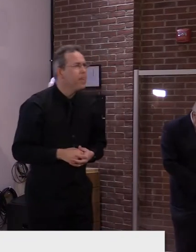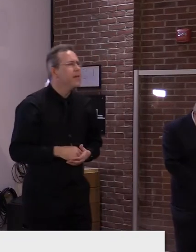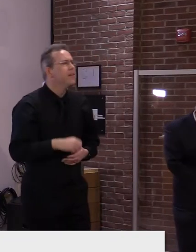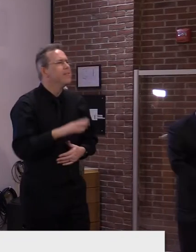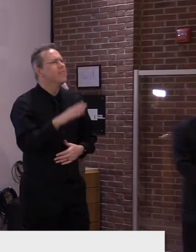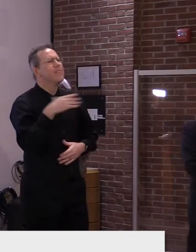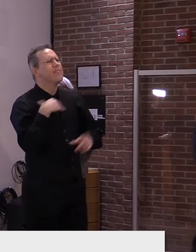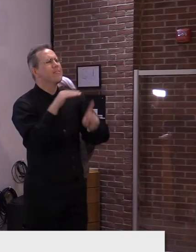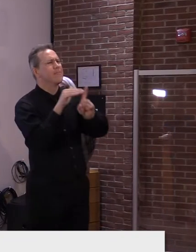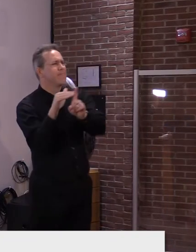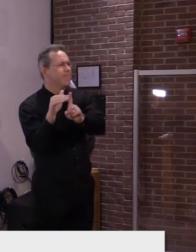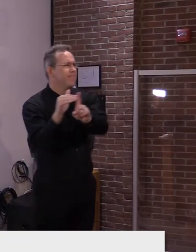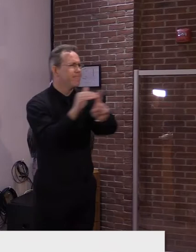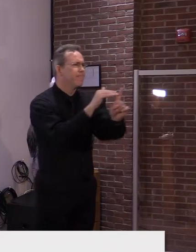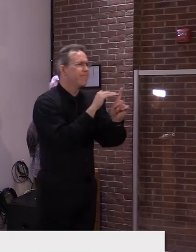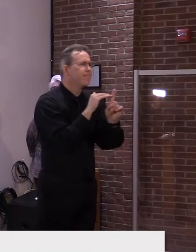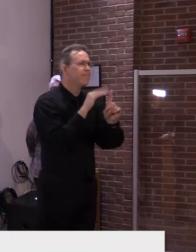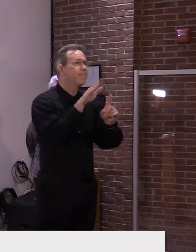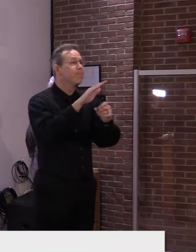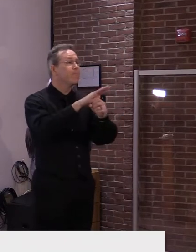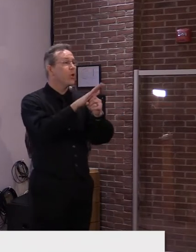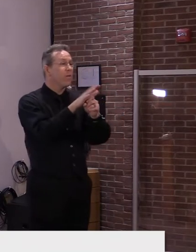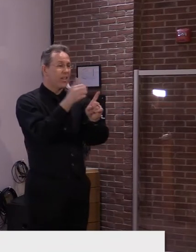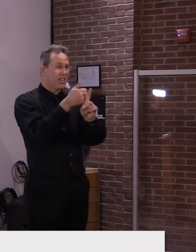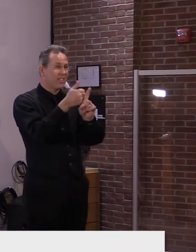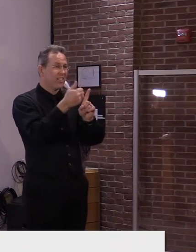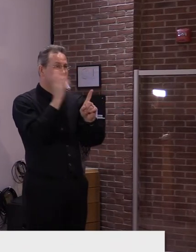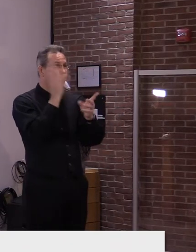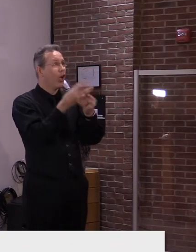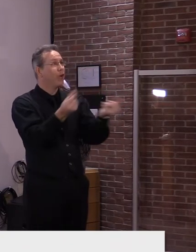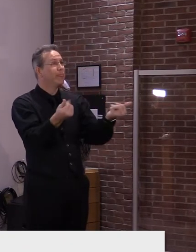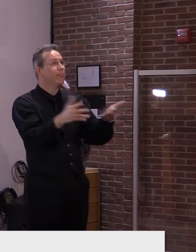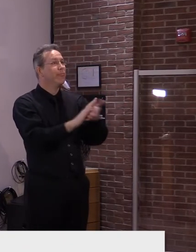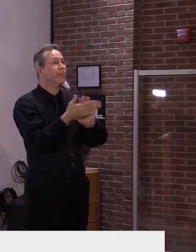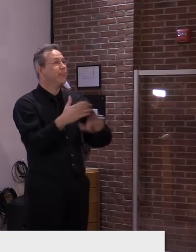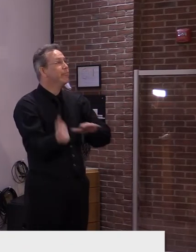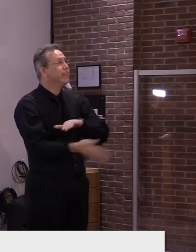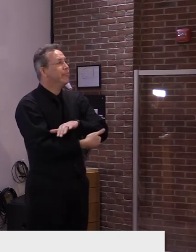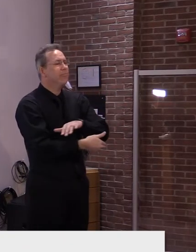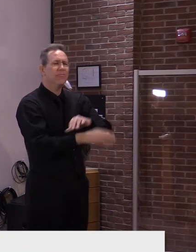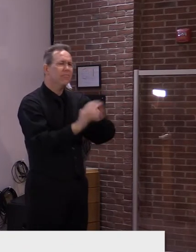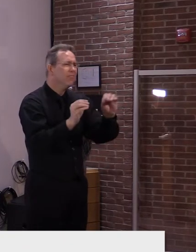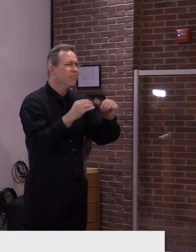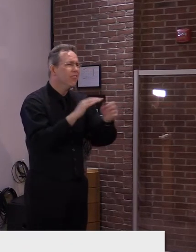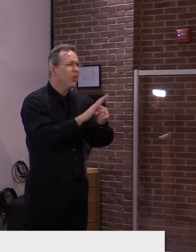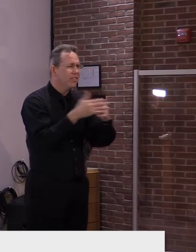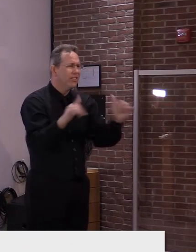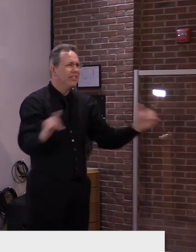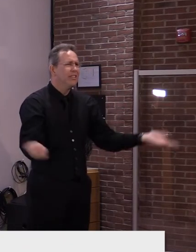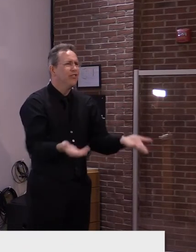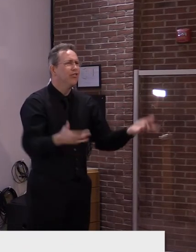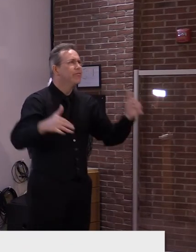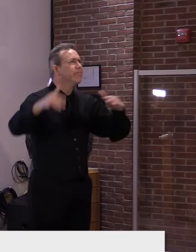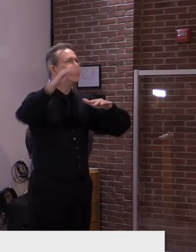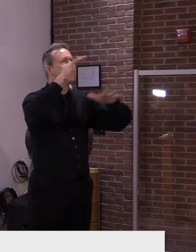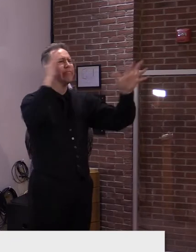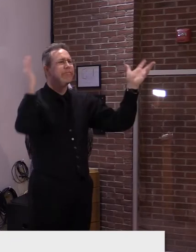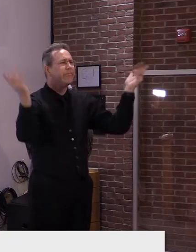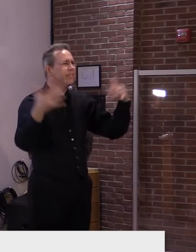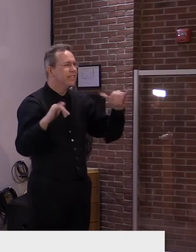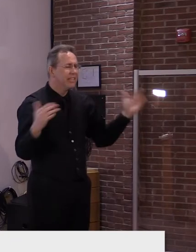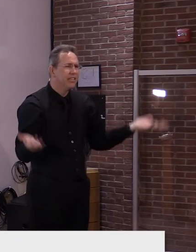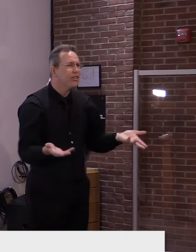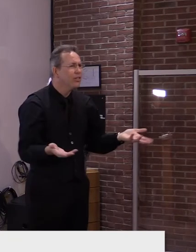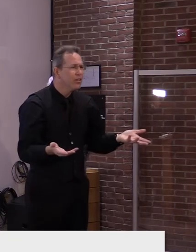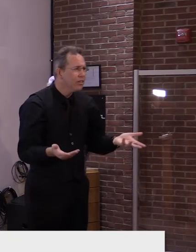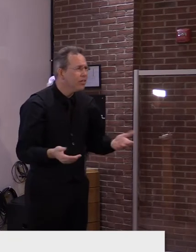regardless of how well we do with the vaccination process and how well we do in other regards. It's going to be with